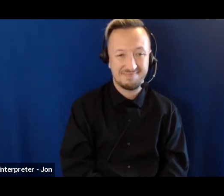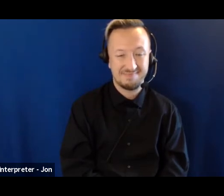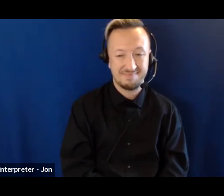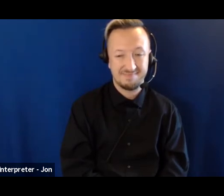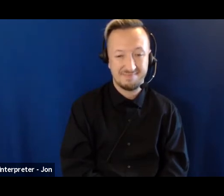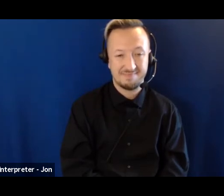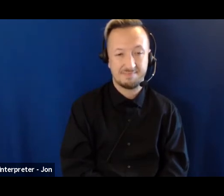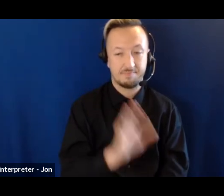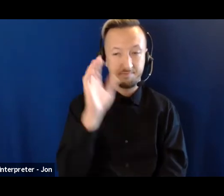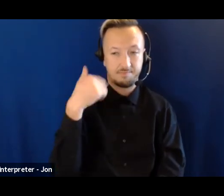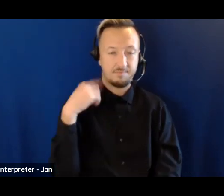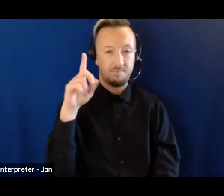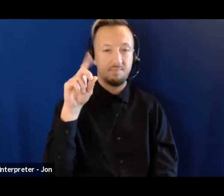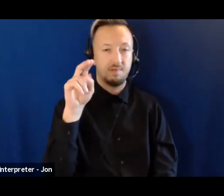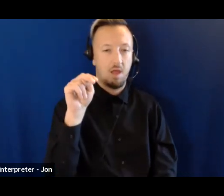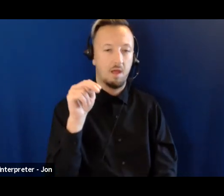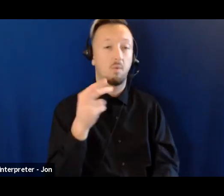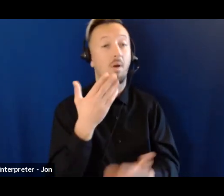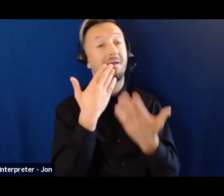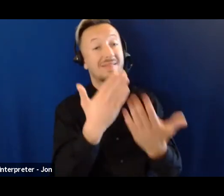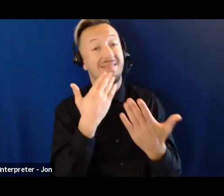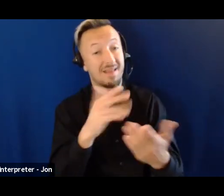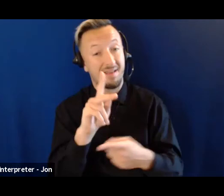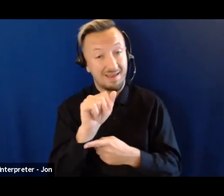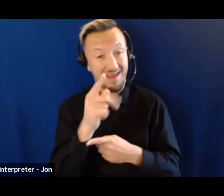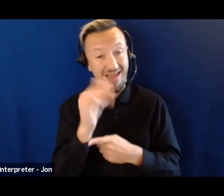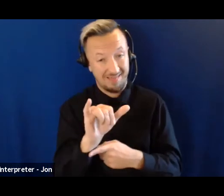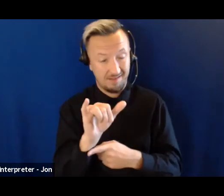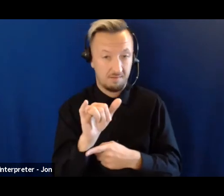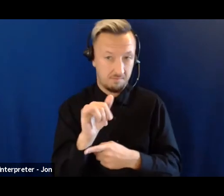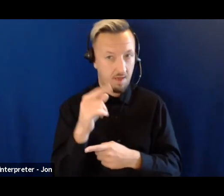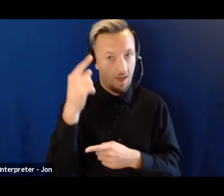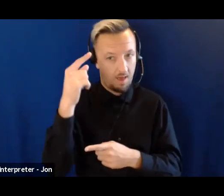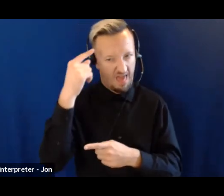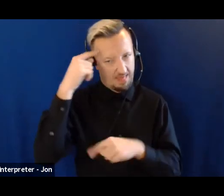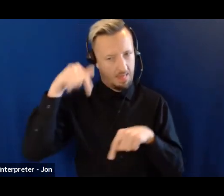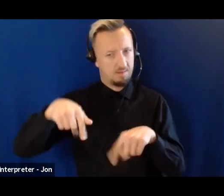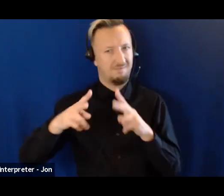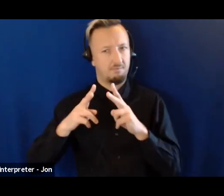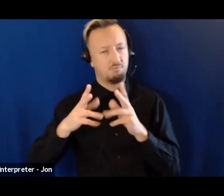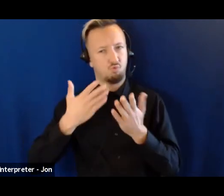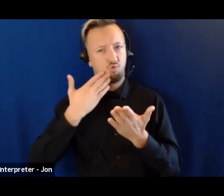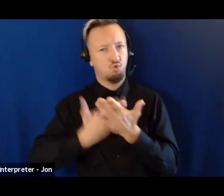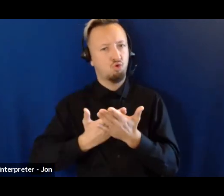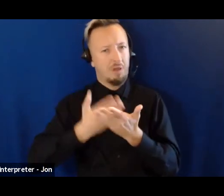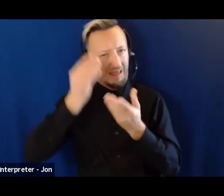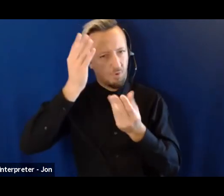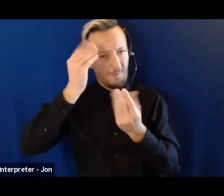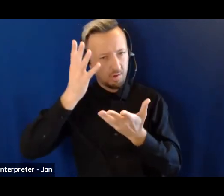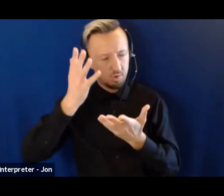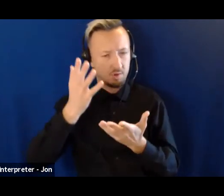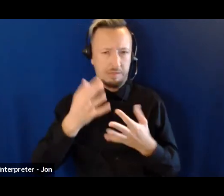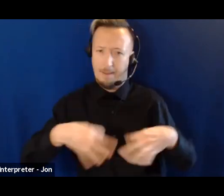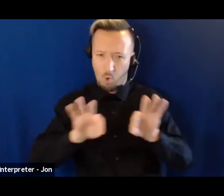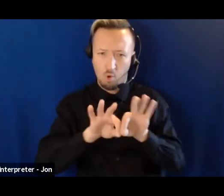So this is Dawn. I would like to thank you, Kathy, because I think it's a very informative presentation and it's very